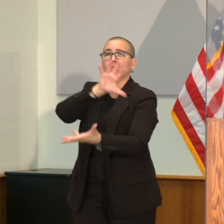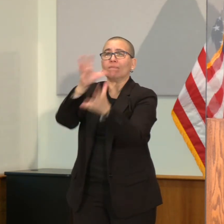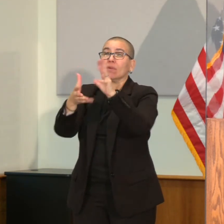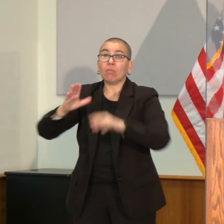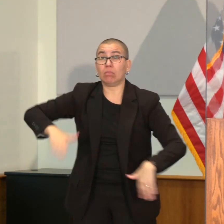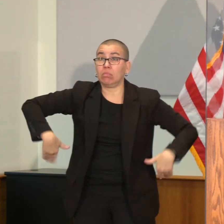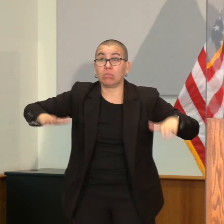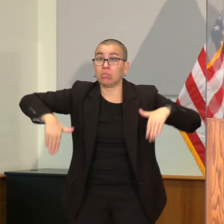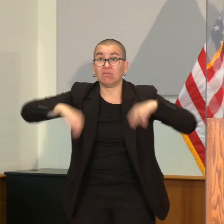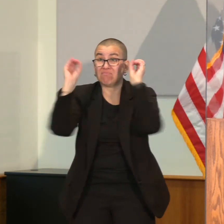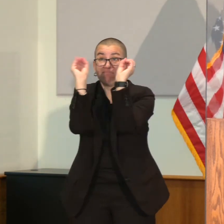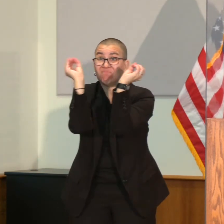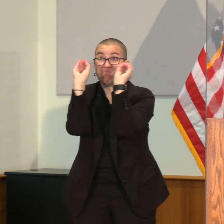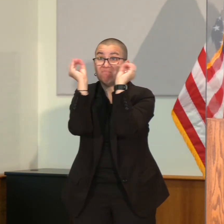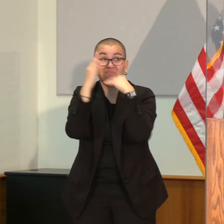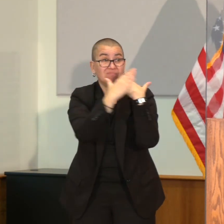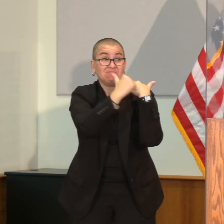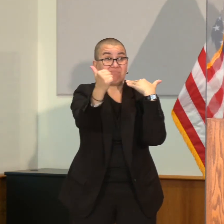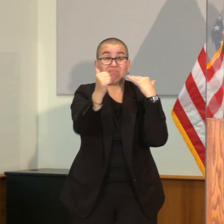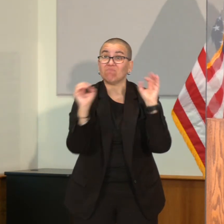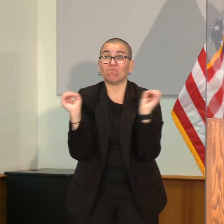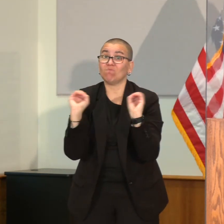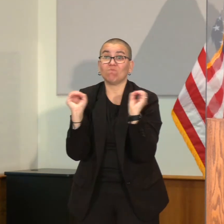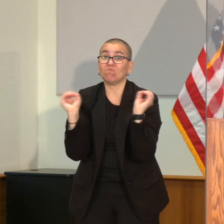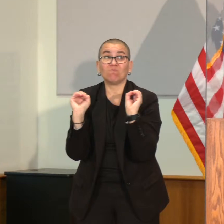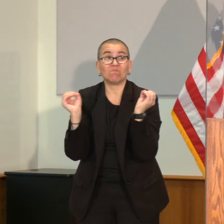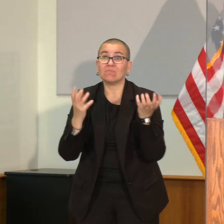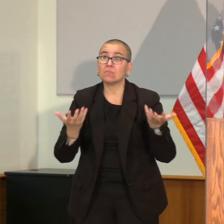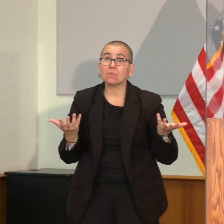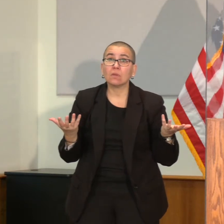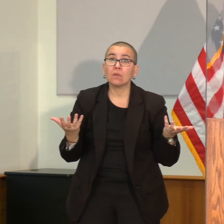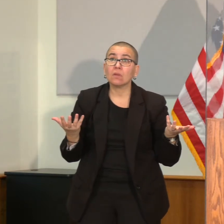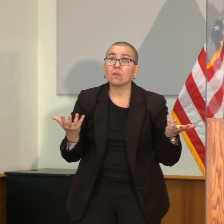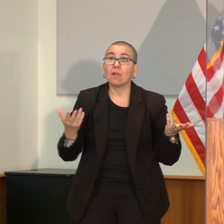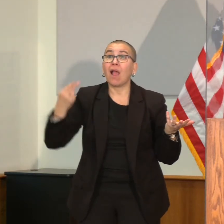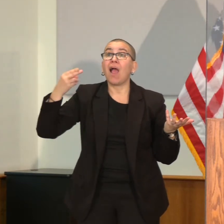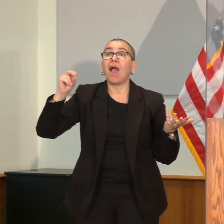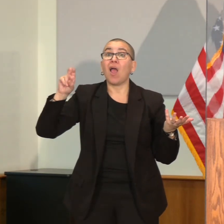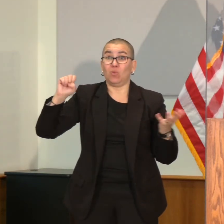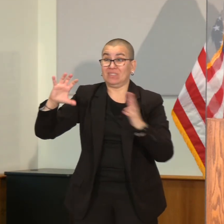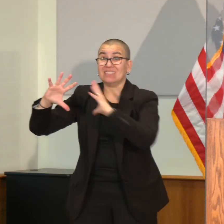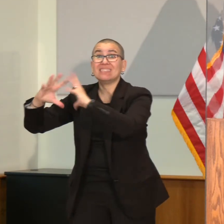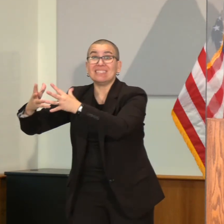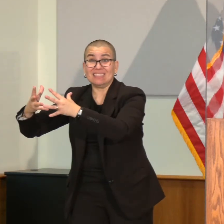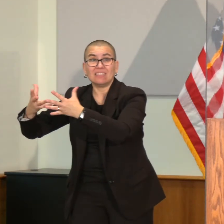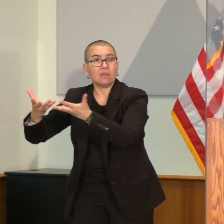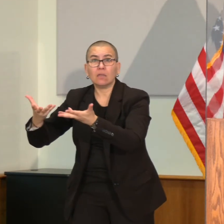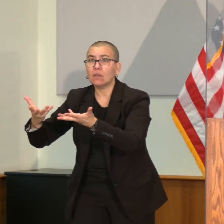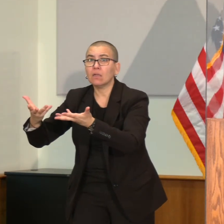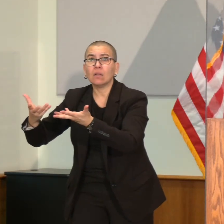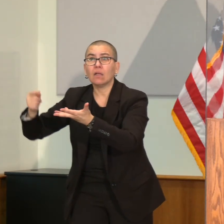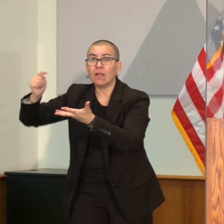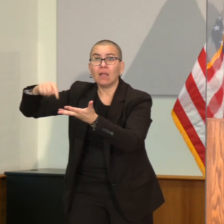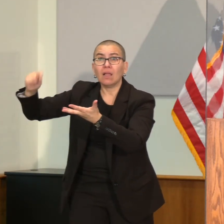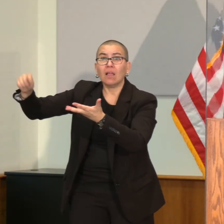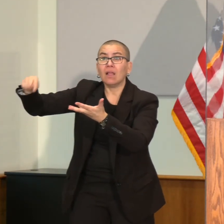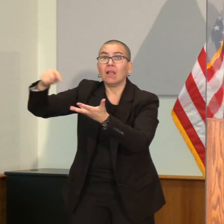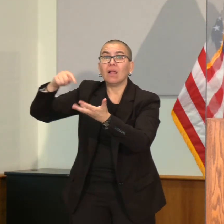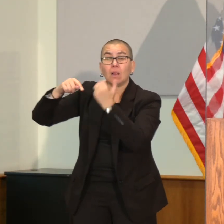Meanwhile, the House, and I give Speaker Hortman and Chair Mariani and all the other folks in the